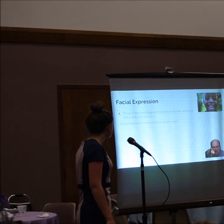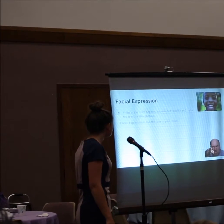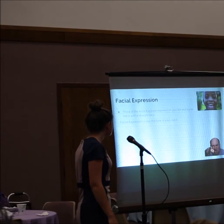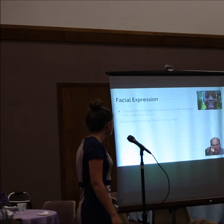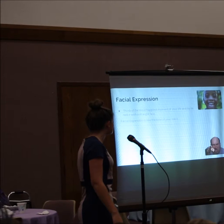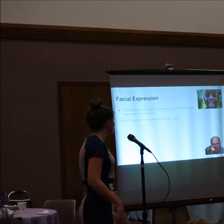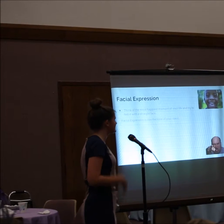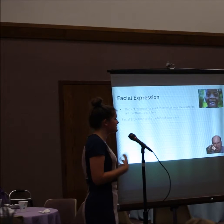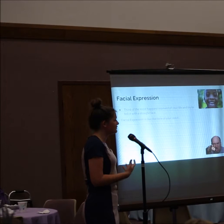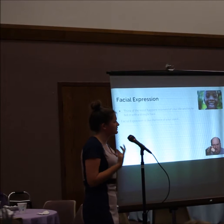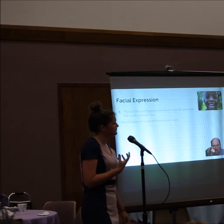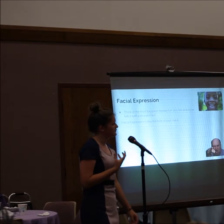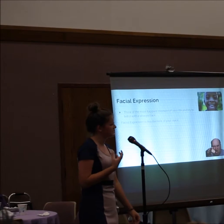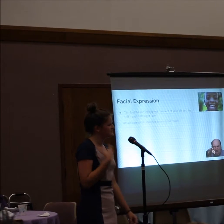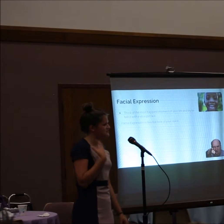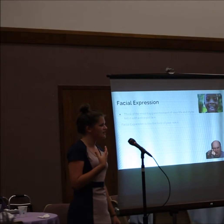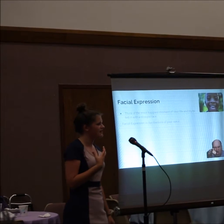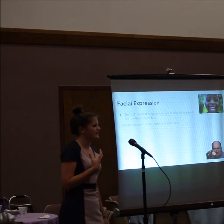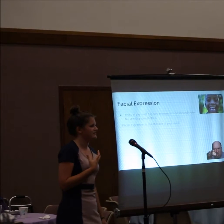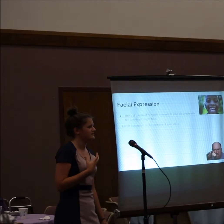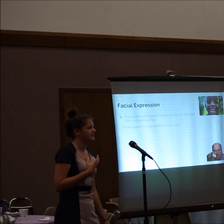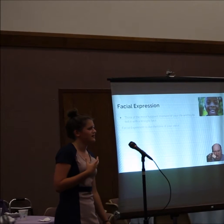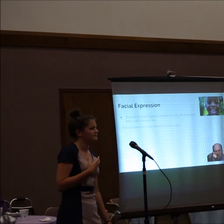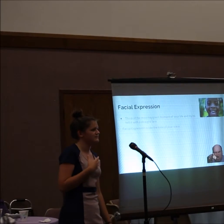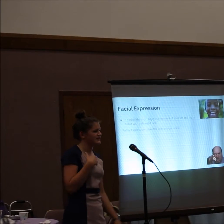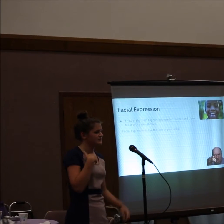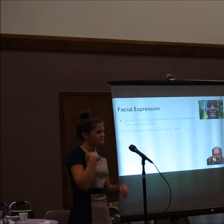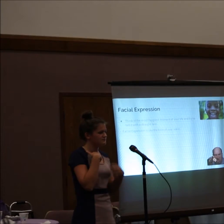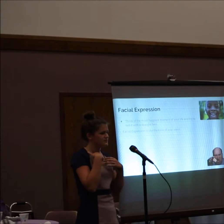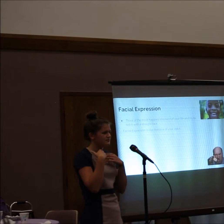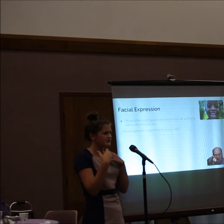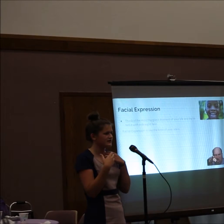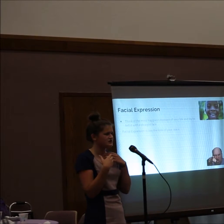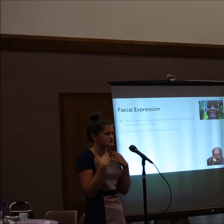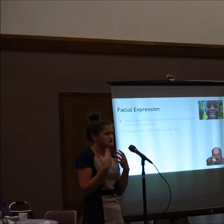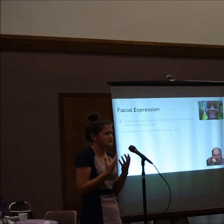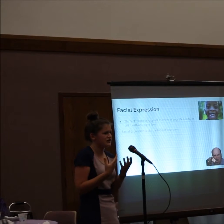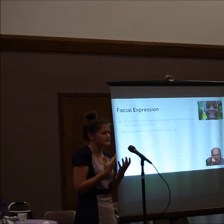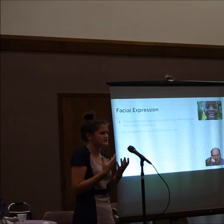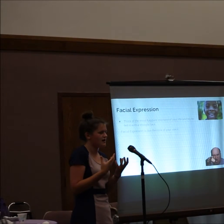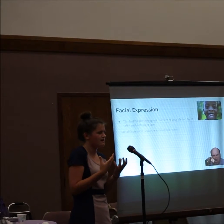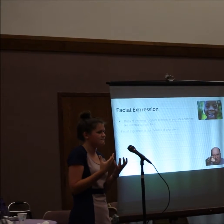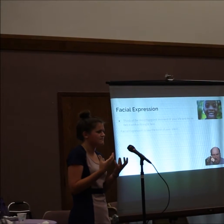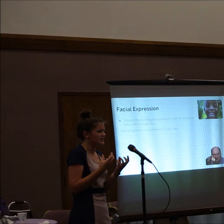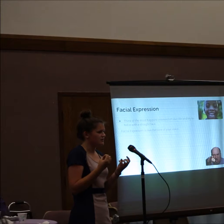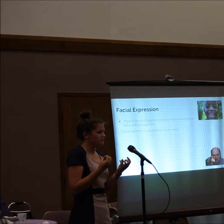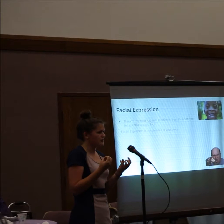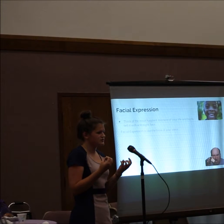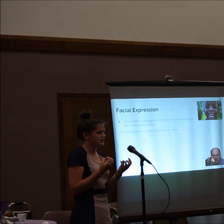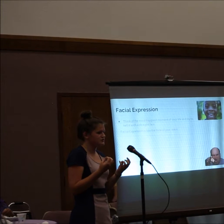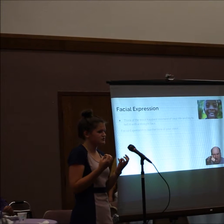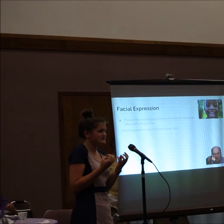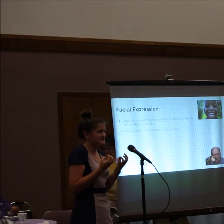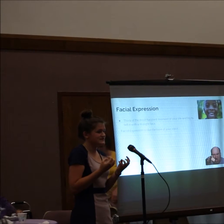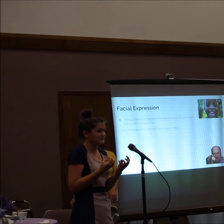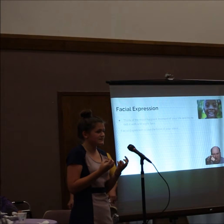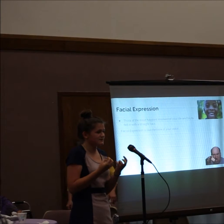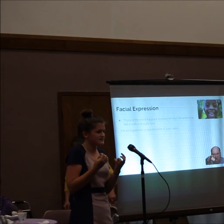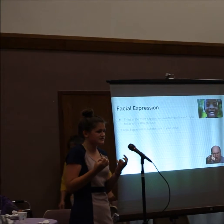Facial expression is like the tone in your voice when you're talking. It can completely change what you're talking to. You can say the same thing with a different